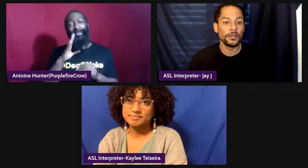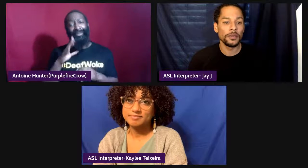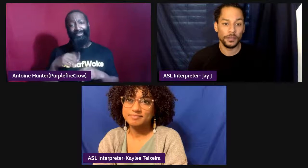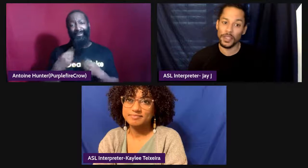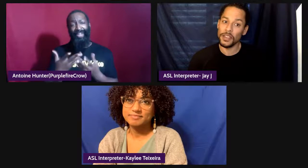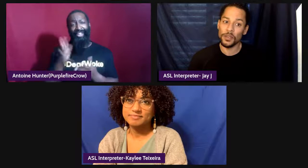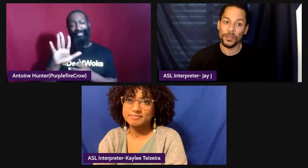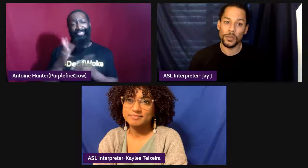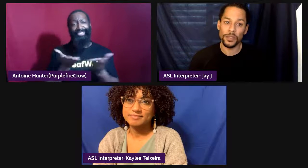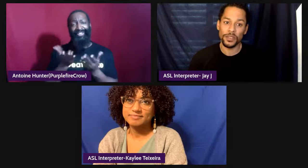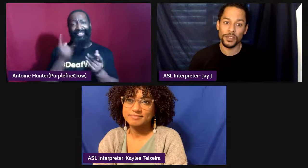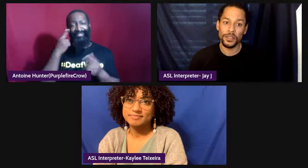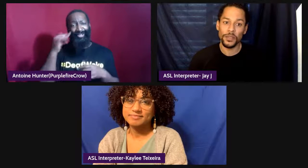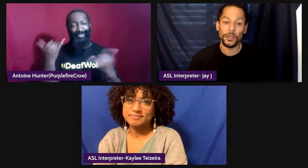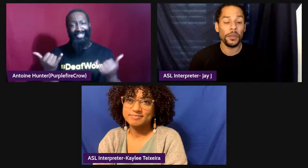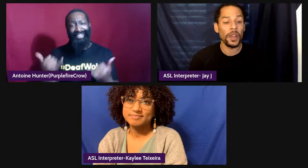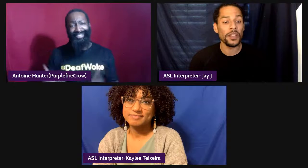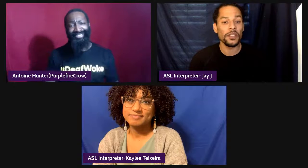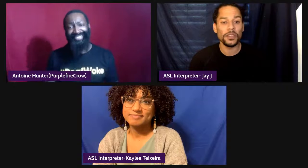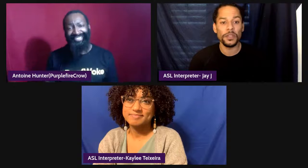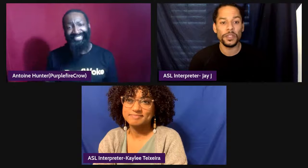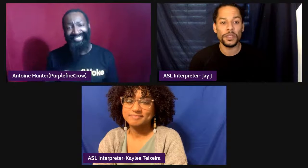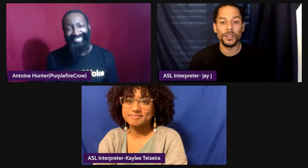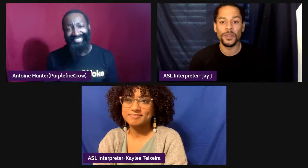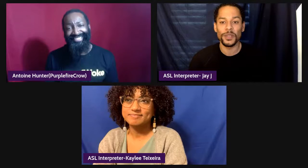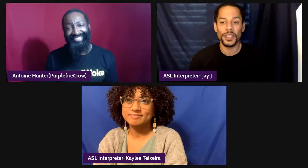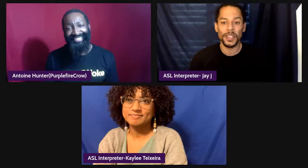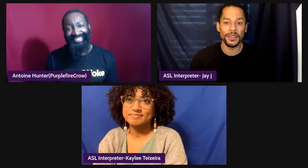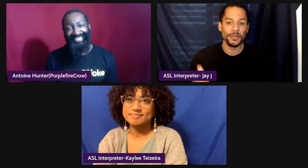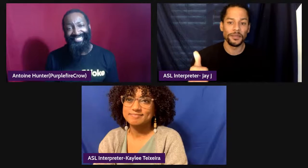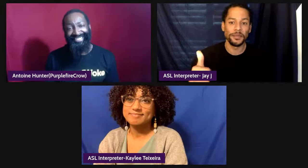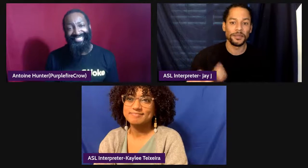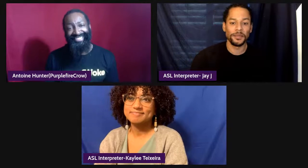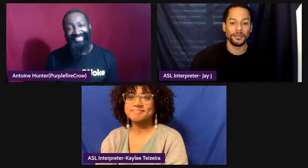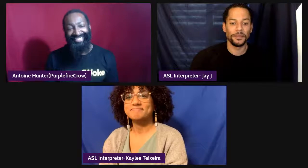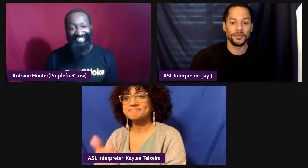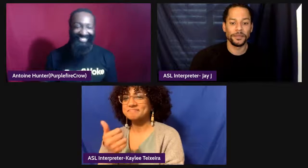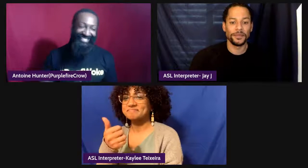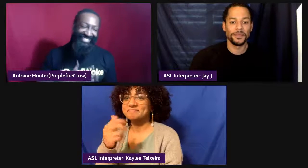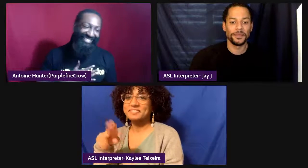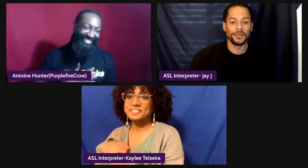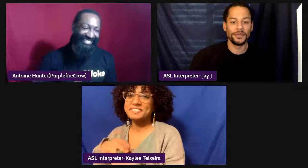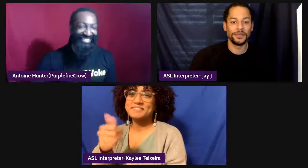Khan. Thank you, interpreters, for providing your service for today.